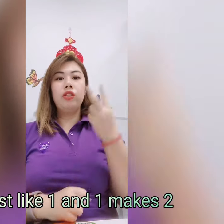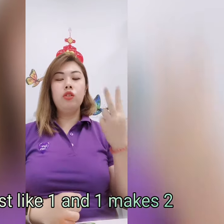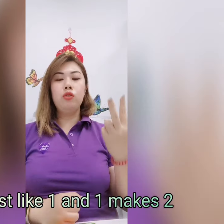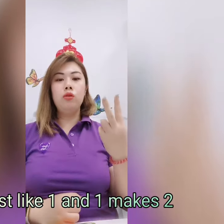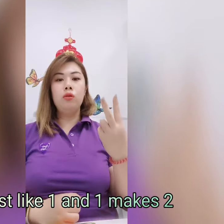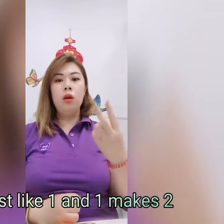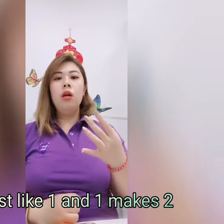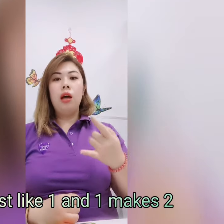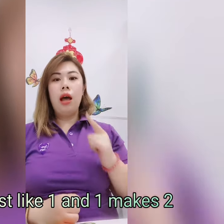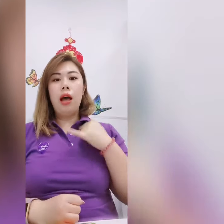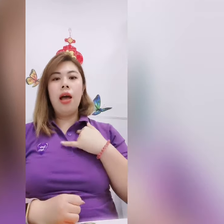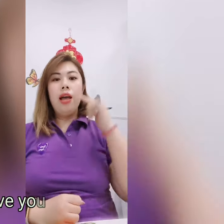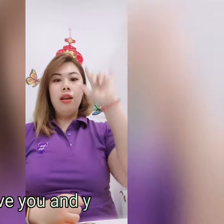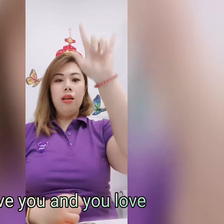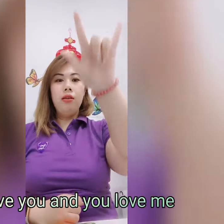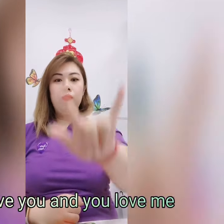two, I love you